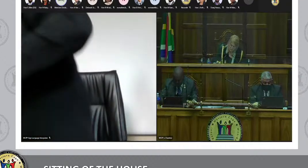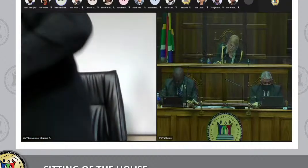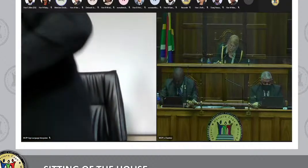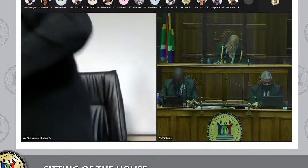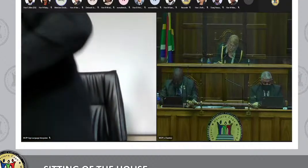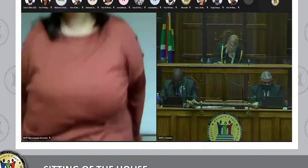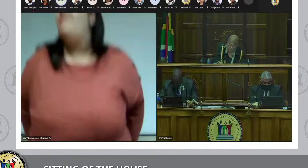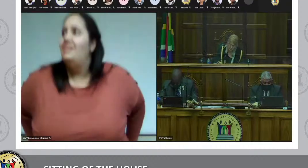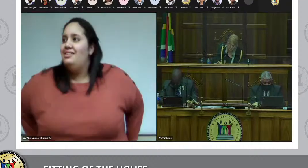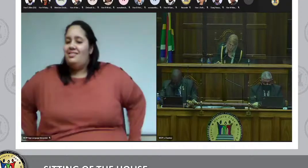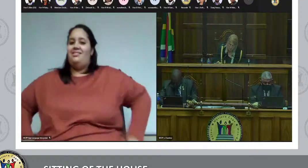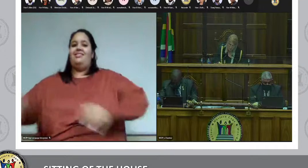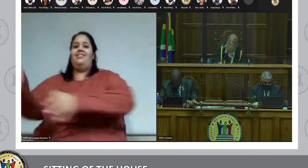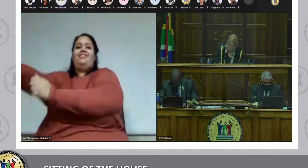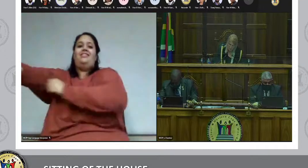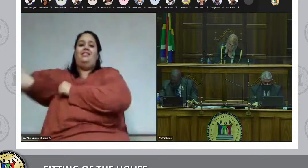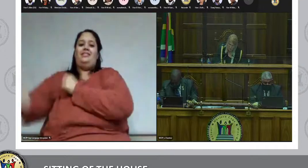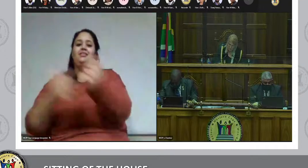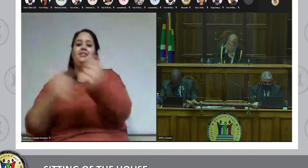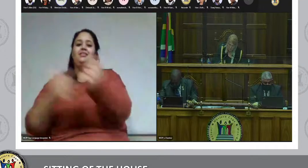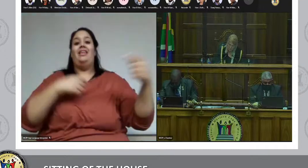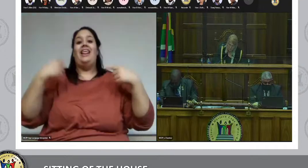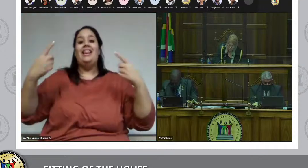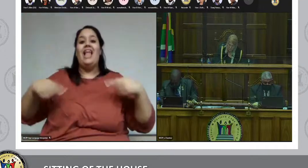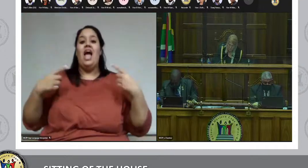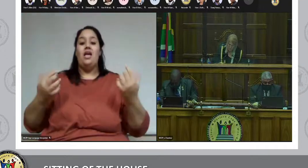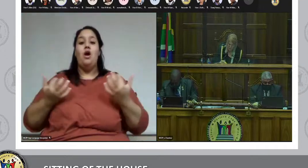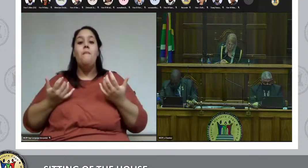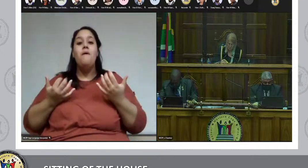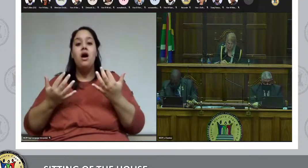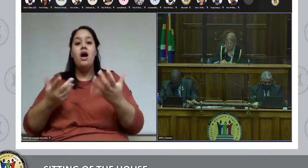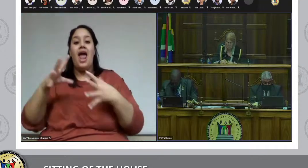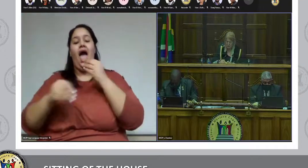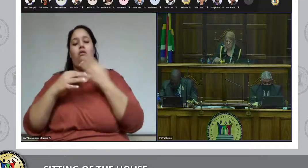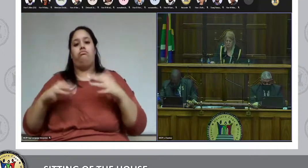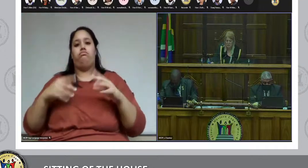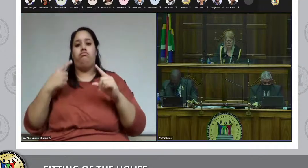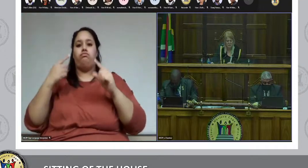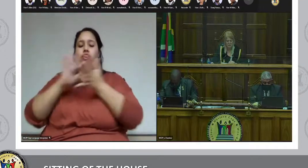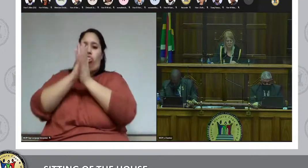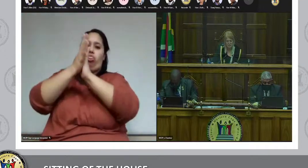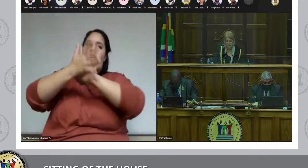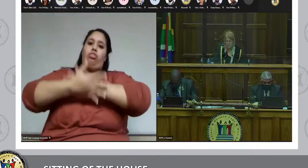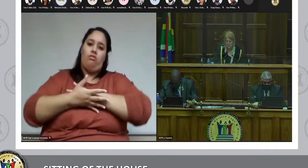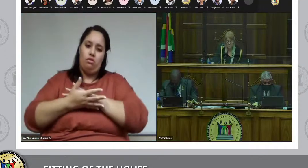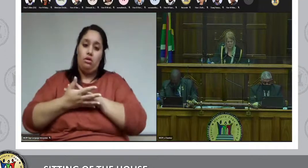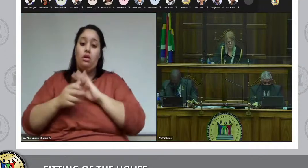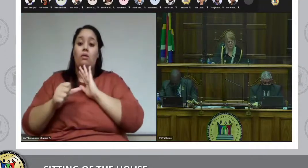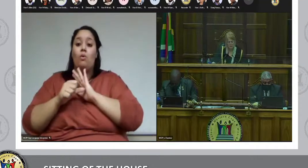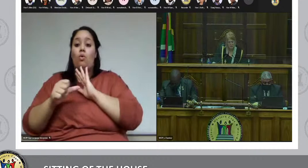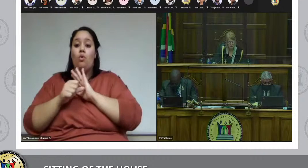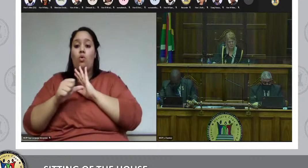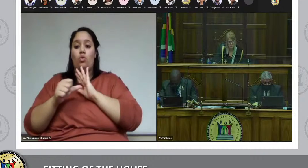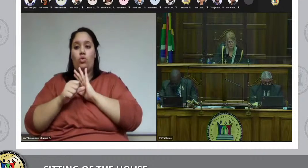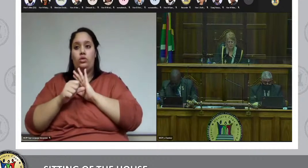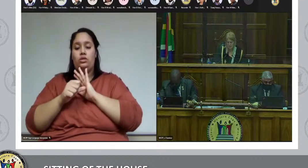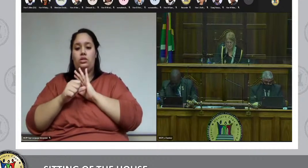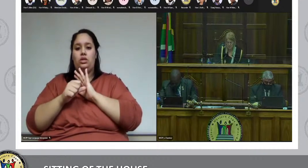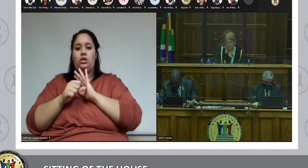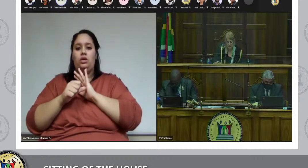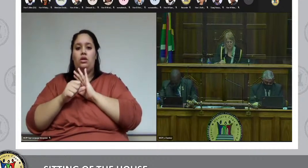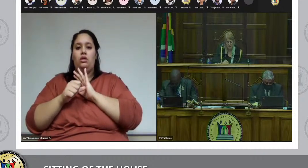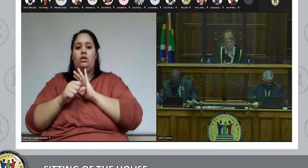were burning, which added to the disruption. It is reported that it